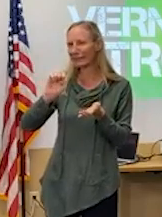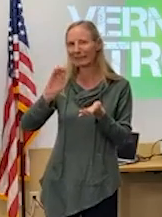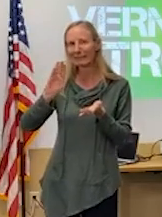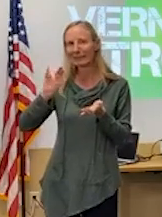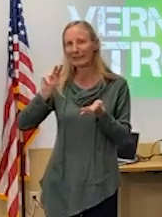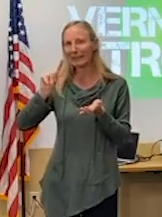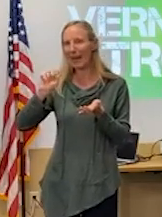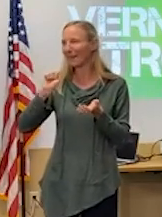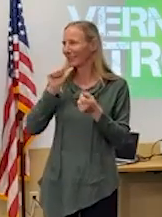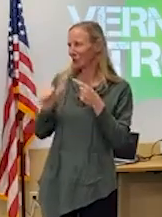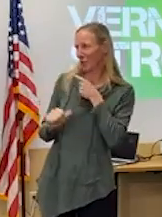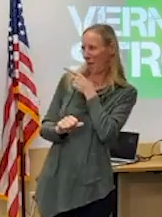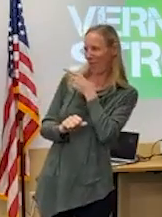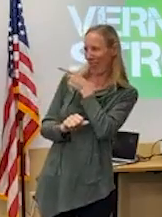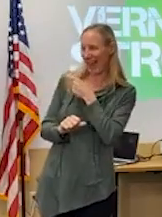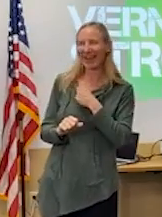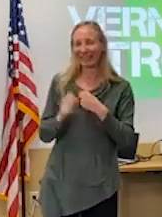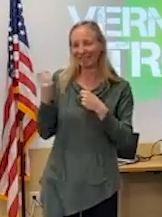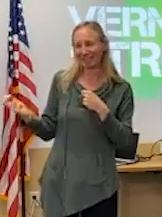here. There he is.